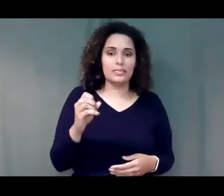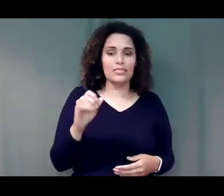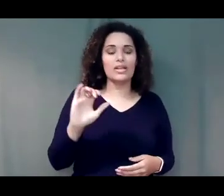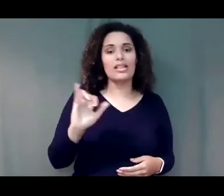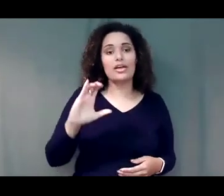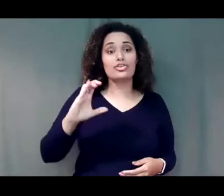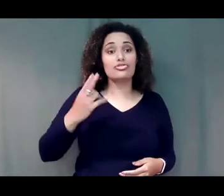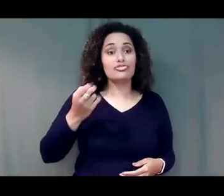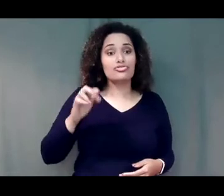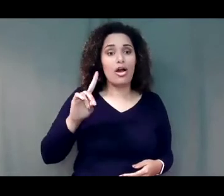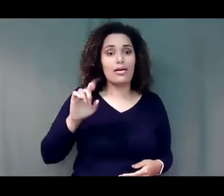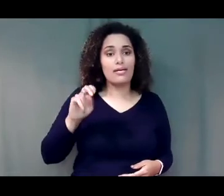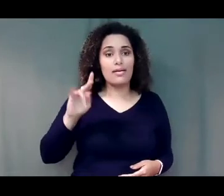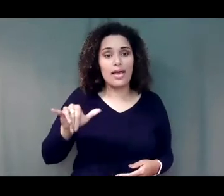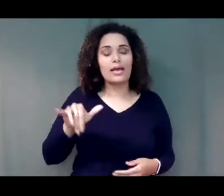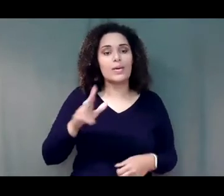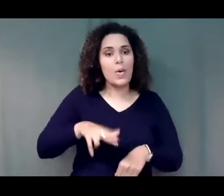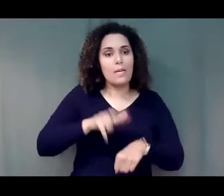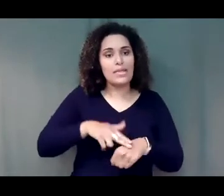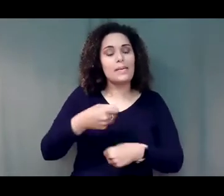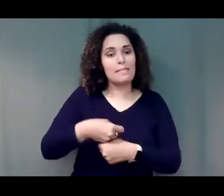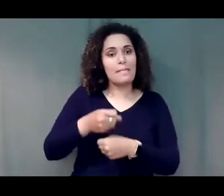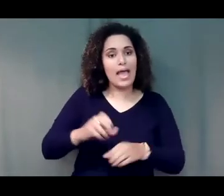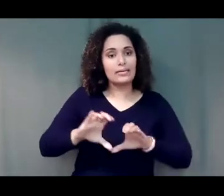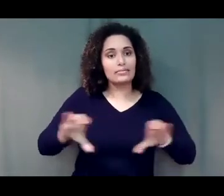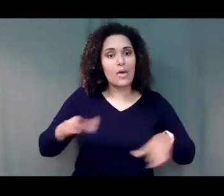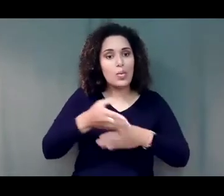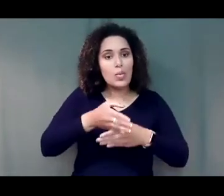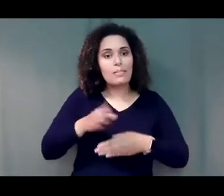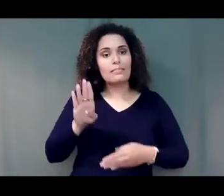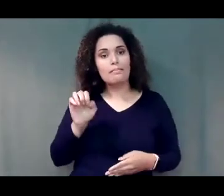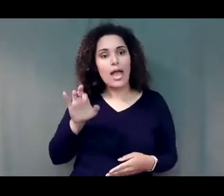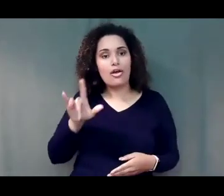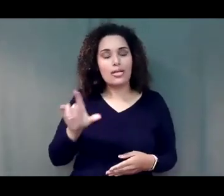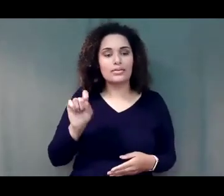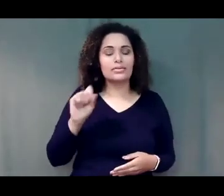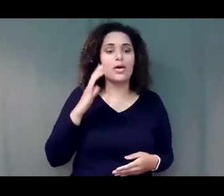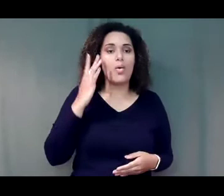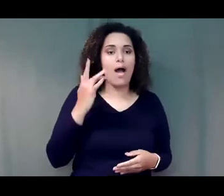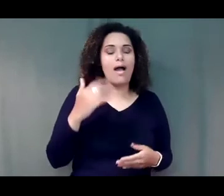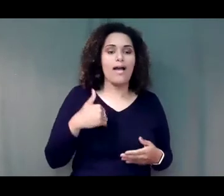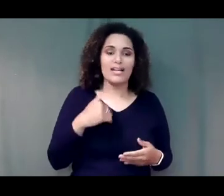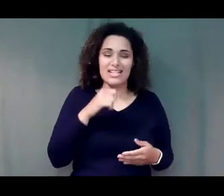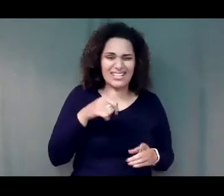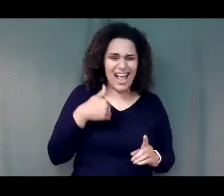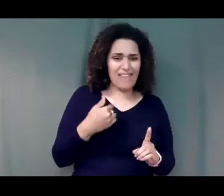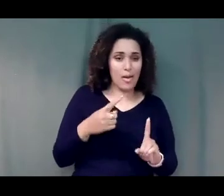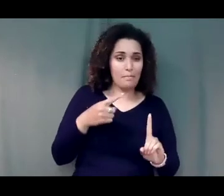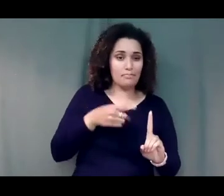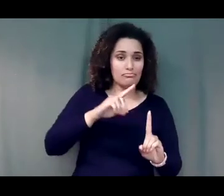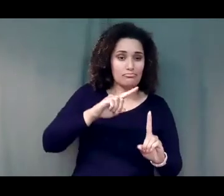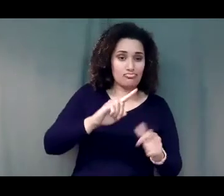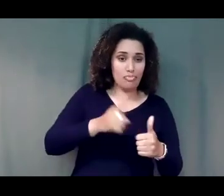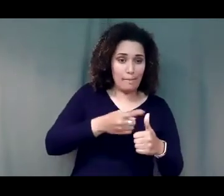is traditionally made in barrels because it doesn't have a lot of primary aromas. It has some secondary aromas, and those are not oxidizable. But